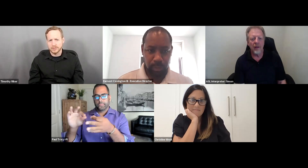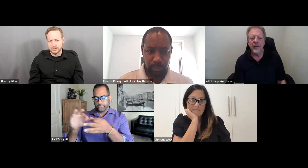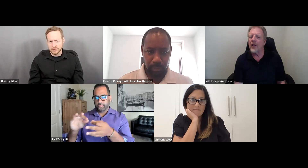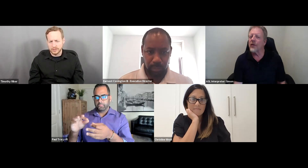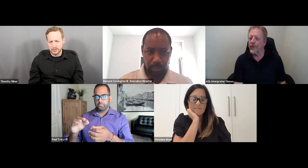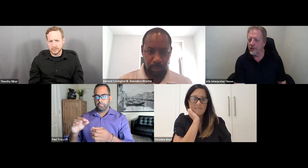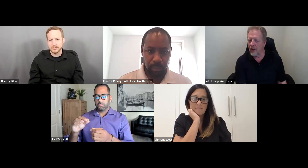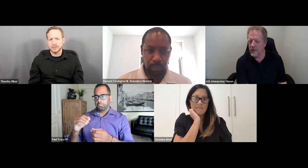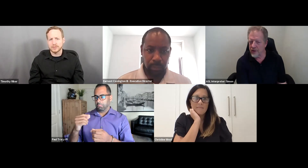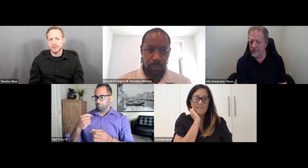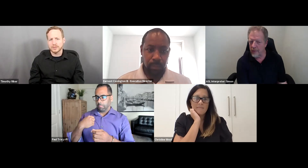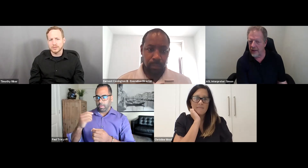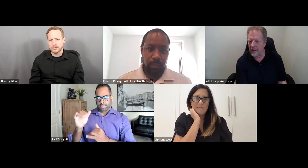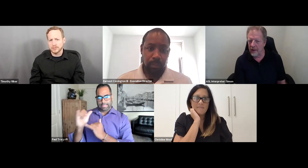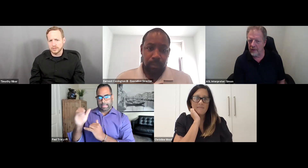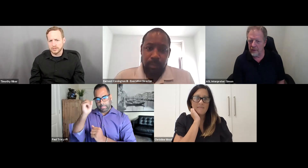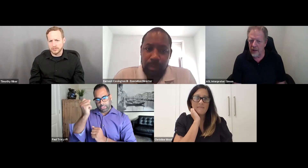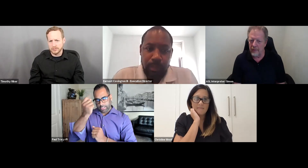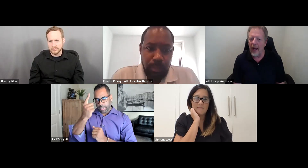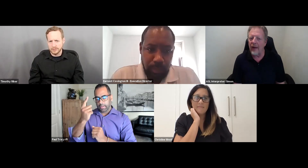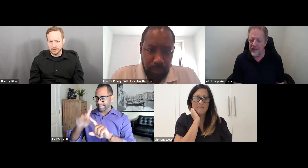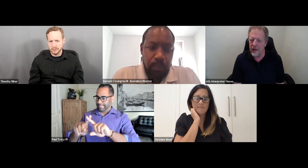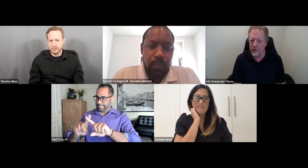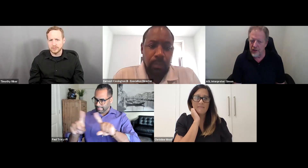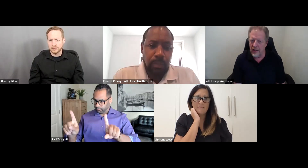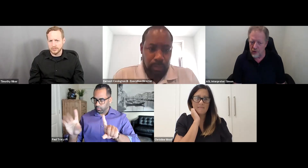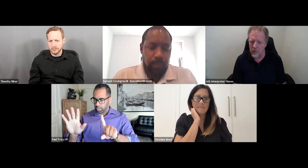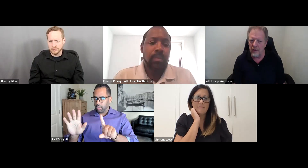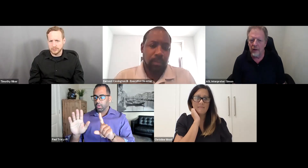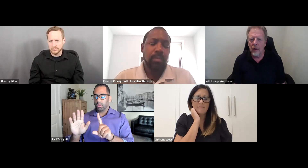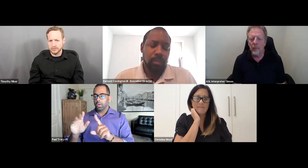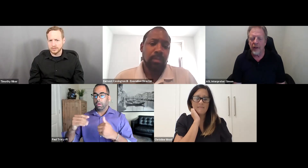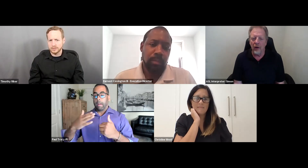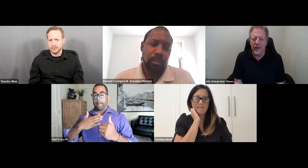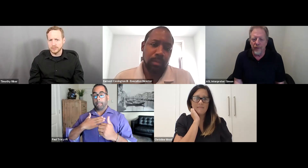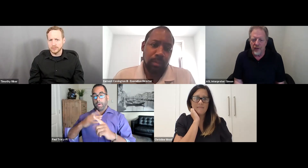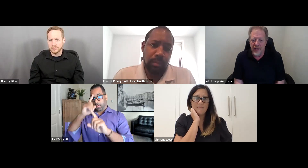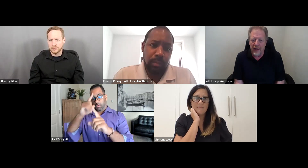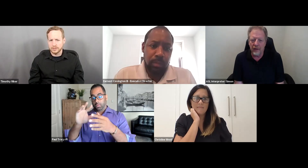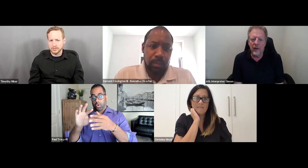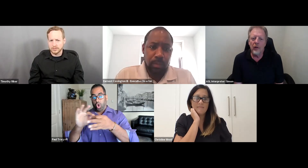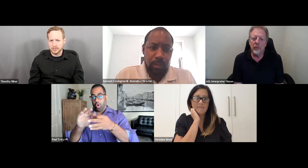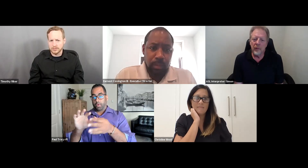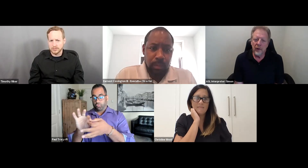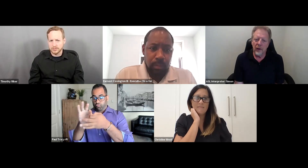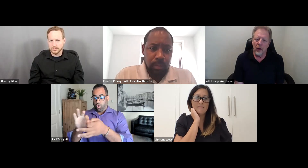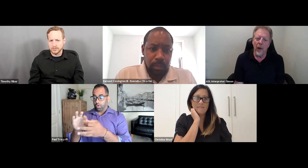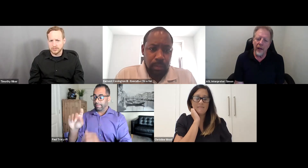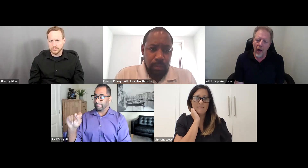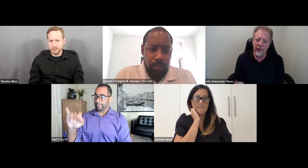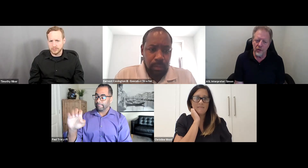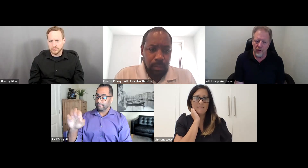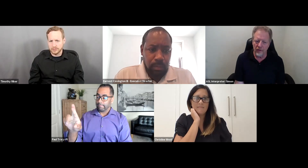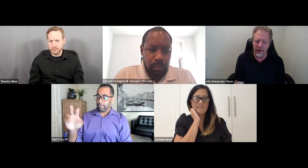Thank you for Christine for making that comment. I have the same understanding as well. But the only difference is that, you know,